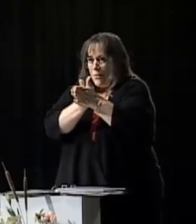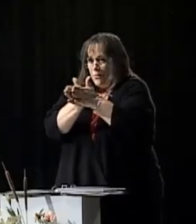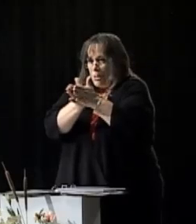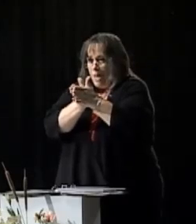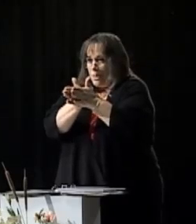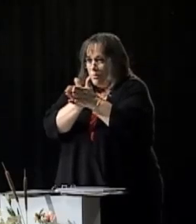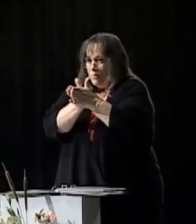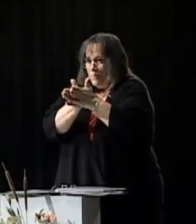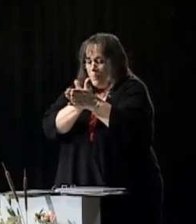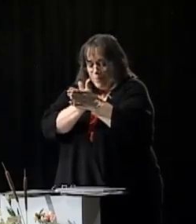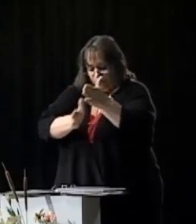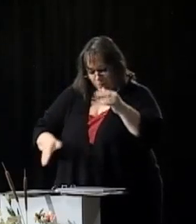Enthusiasm.